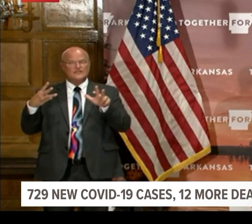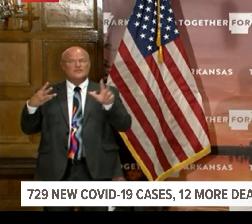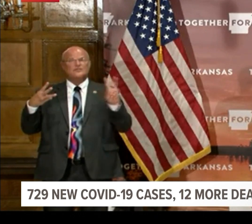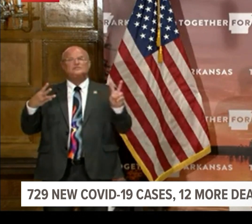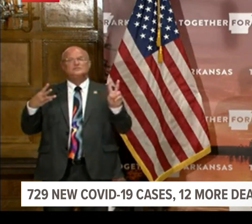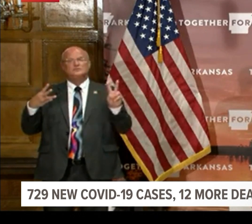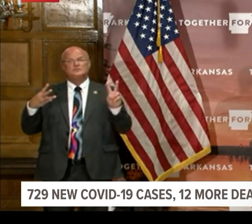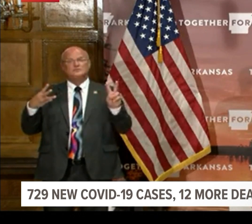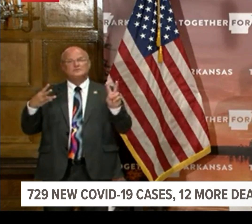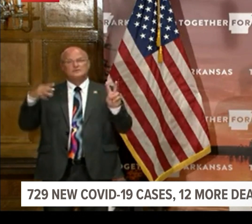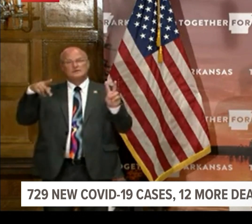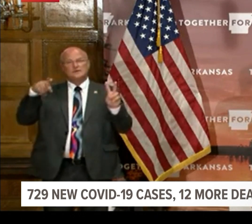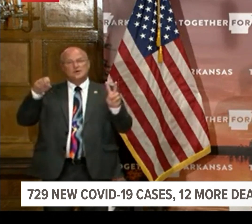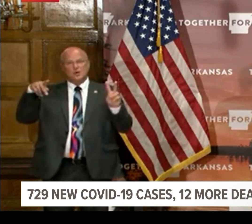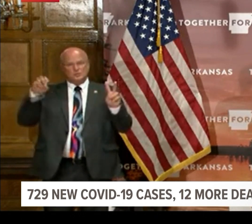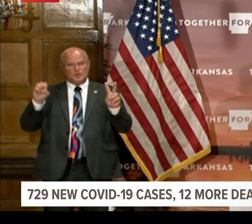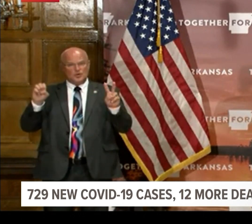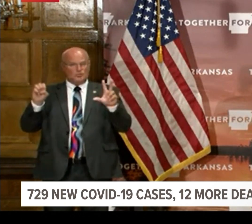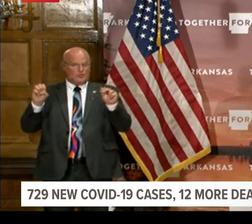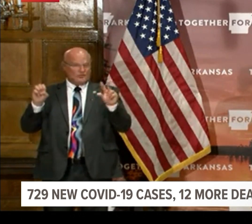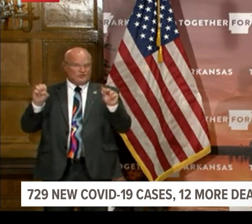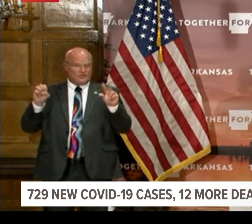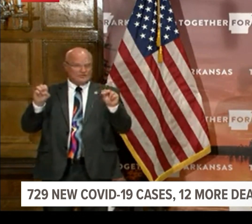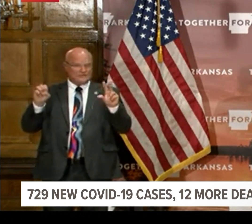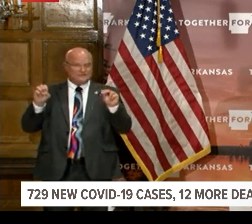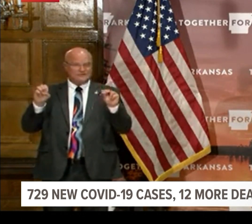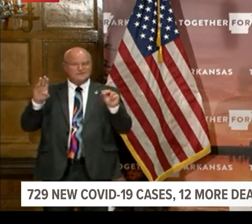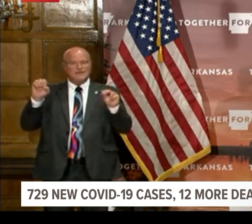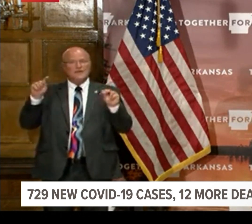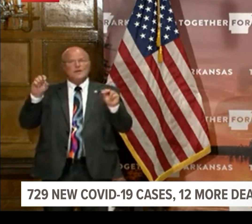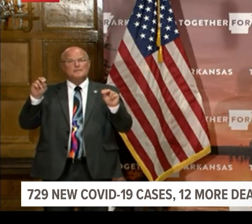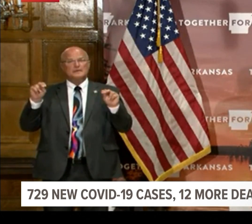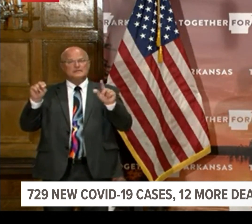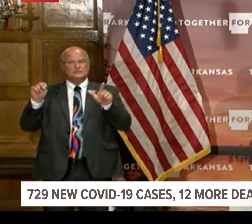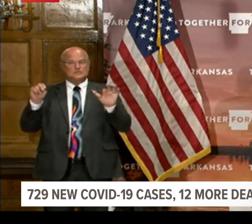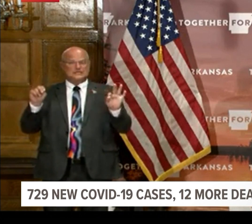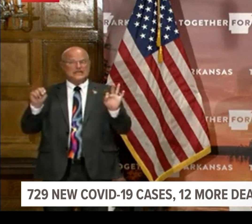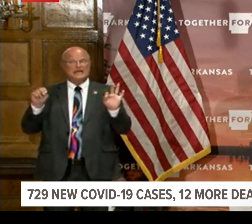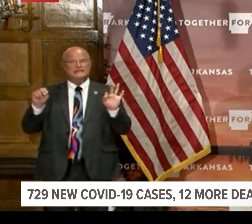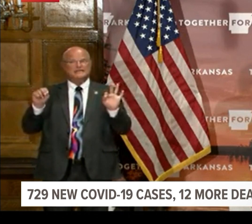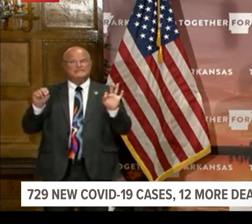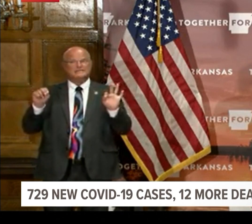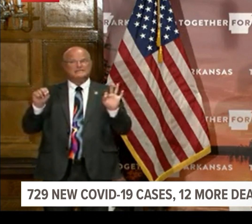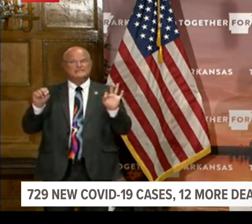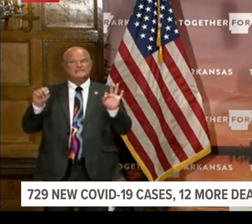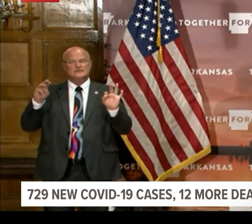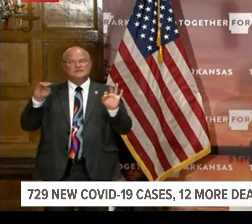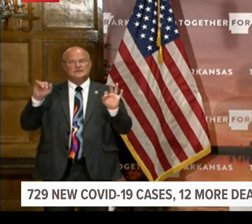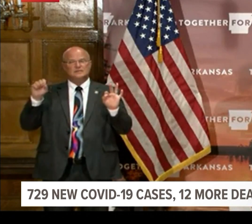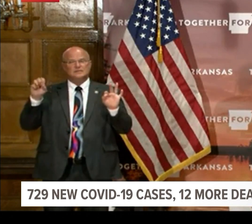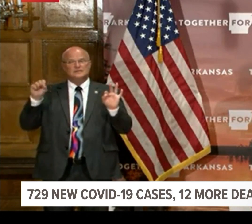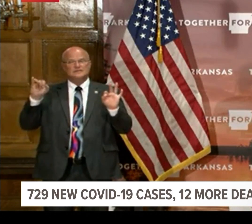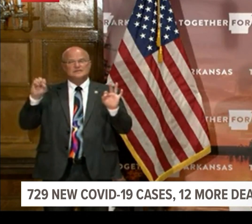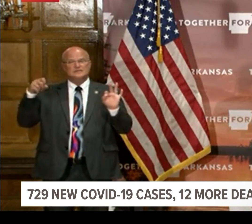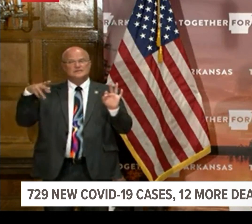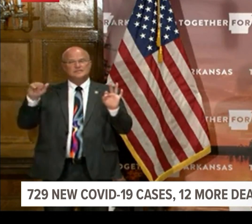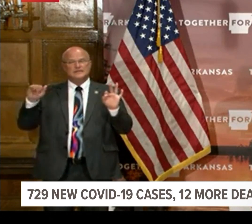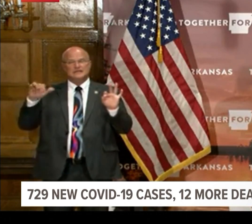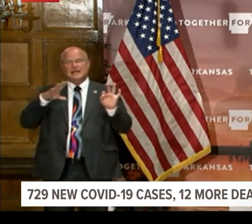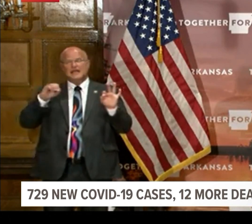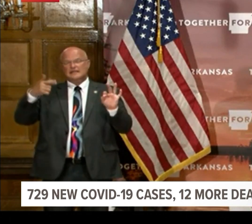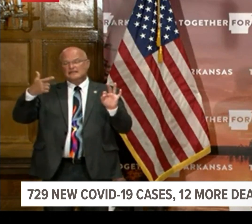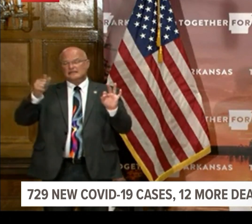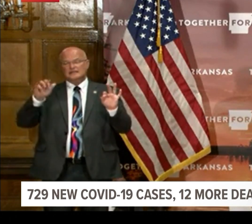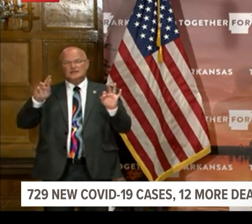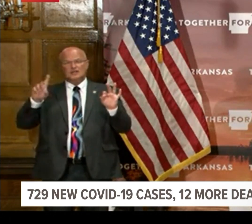32, Pope 30, Benton 29, Mississippi and Garland counties are